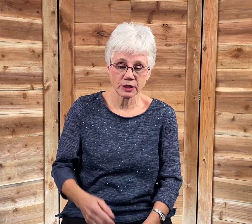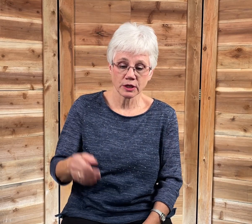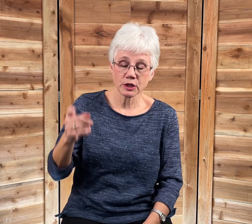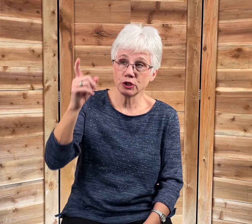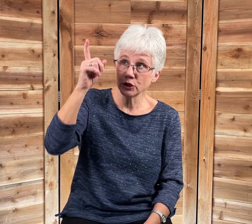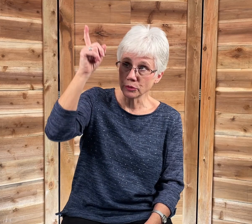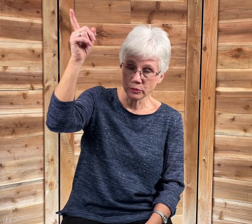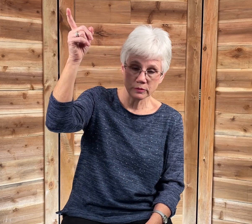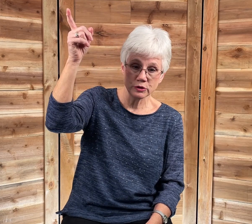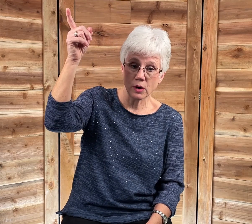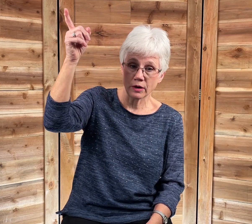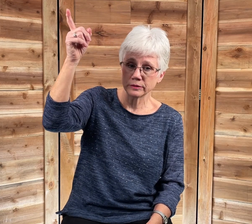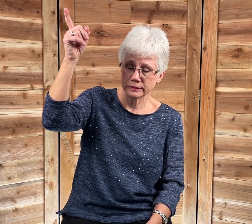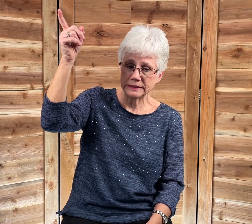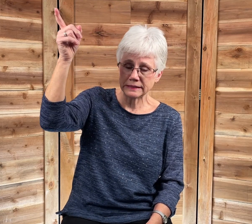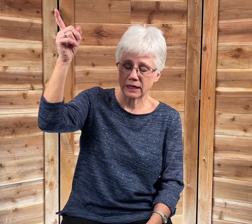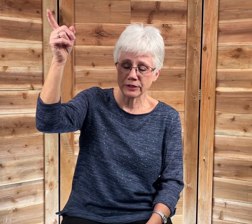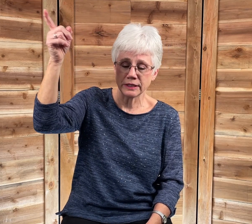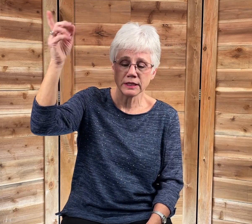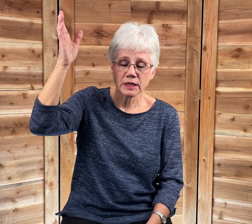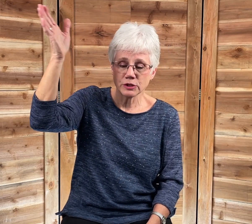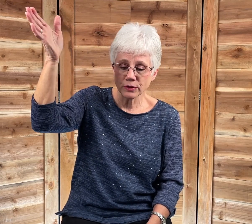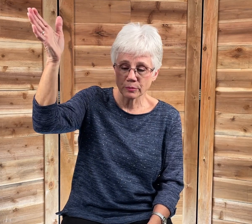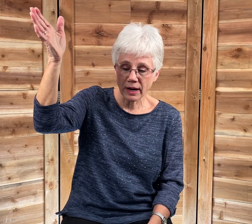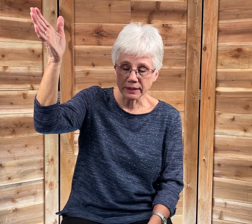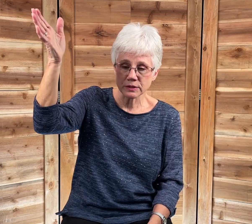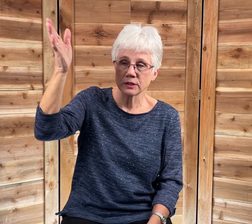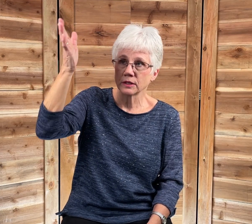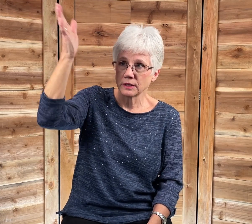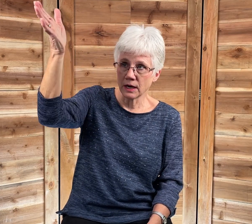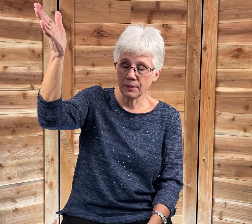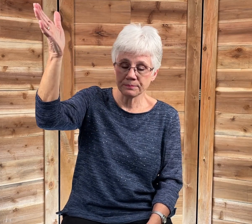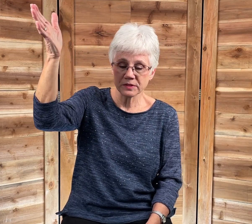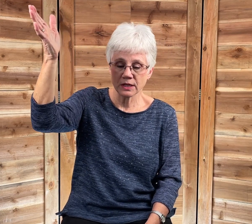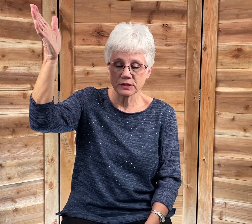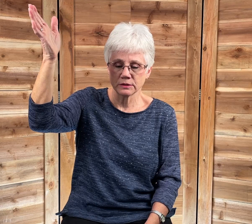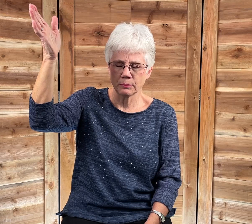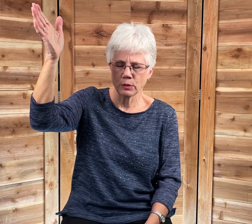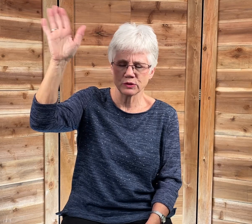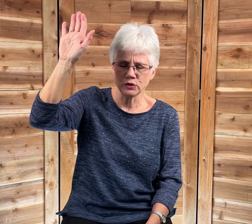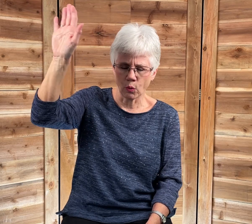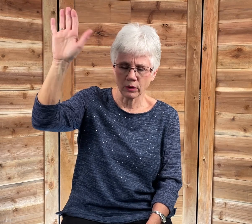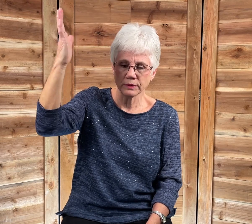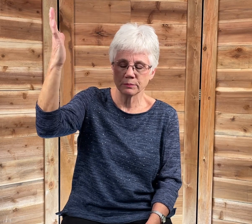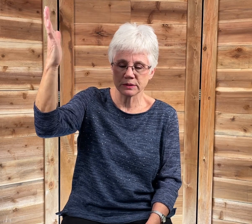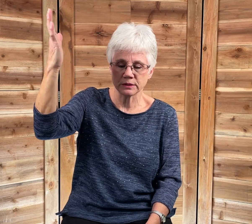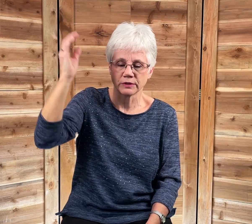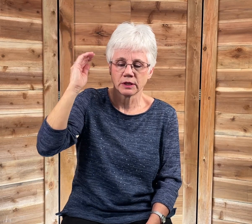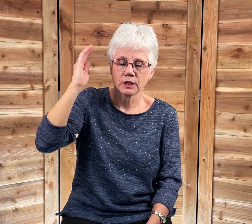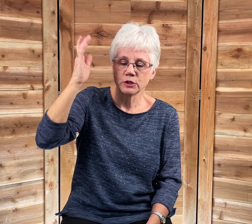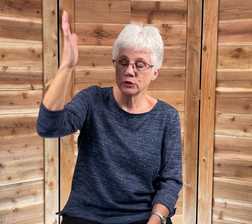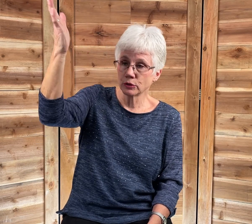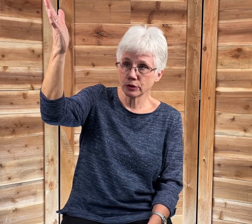brightest. You are E-R-E, you're the brightest. As opposed to your